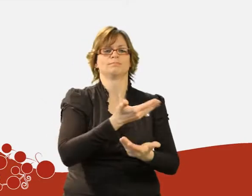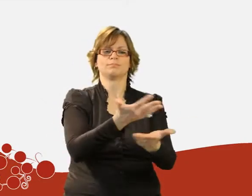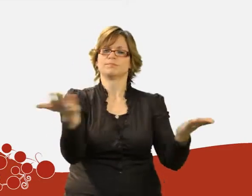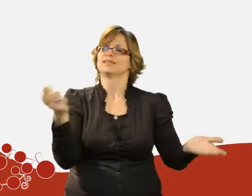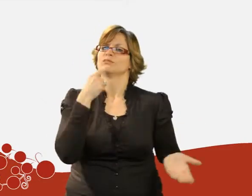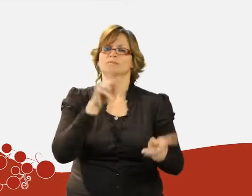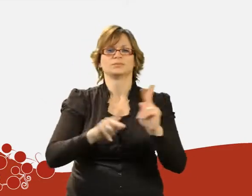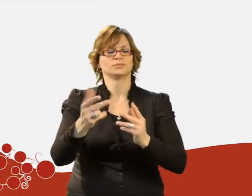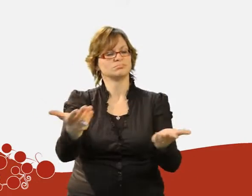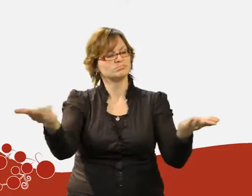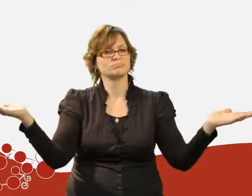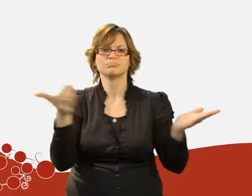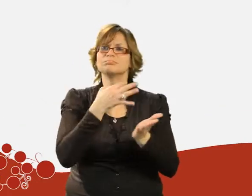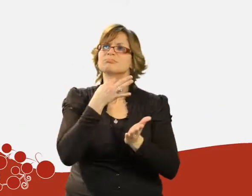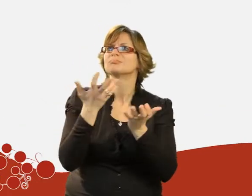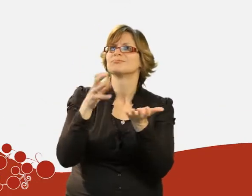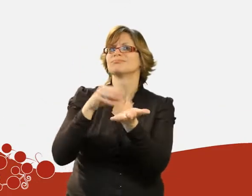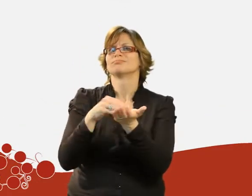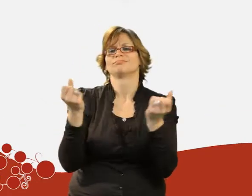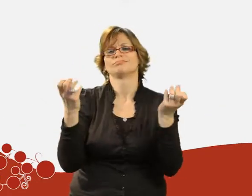and are very welcoming of hearing participants.